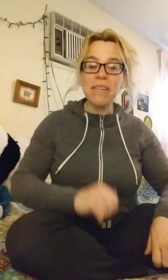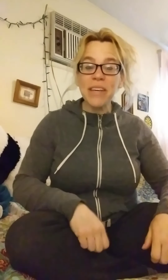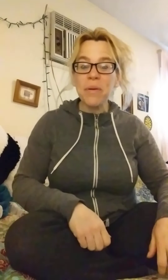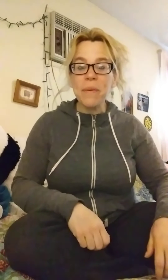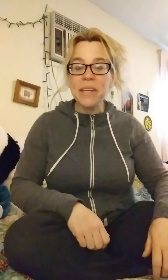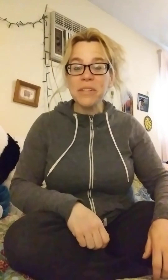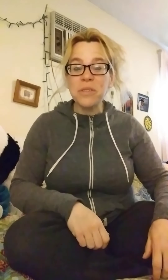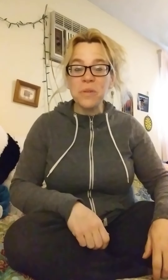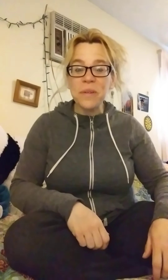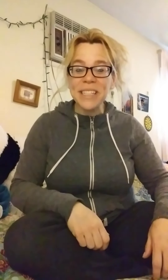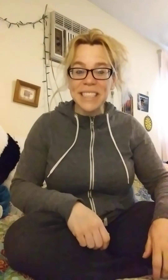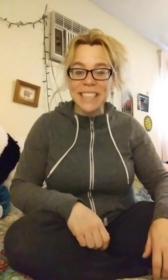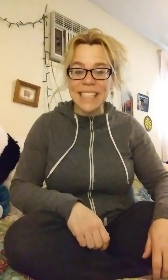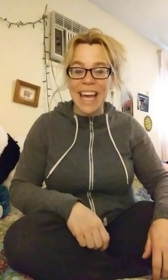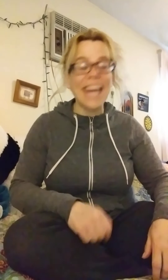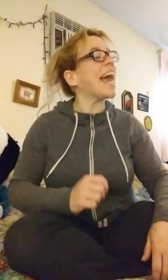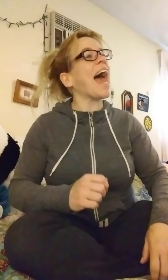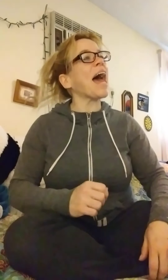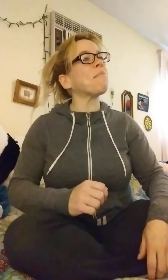How's everybody doing today? Happy